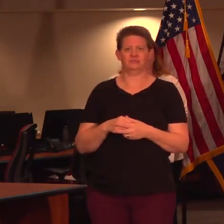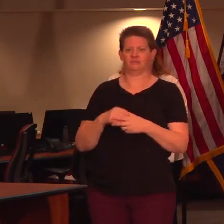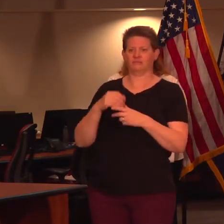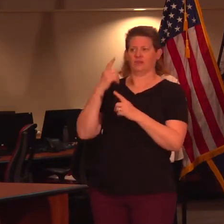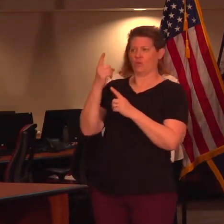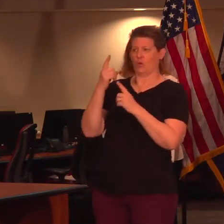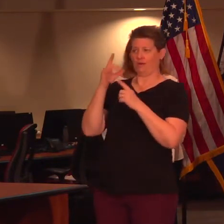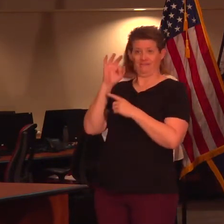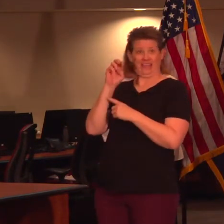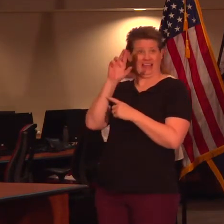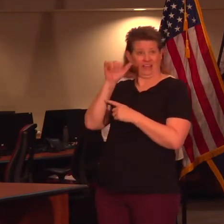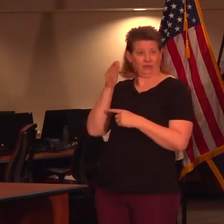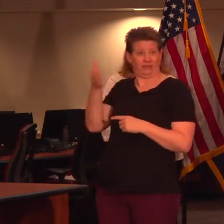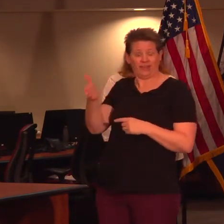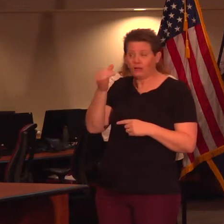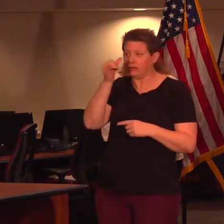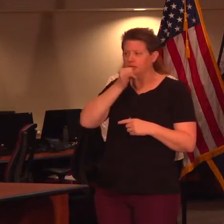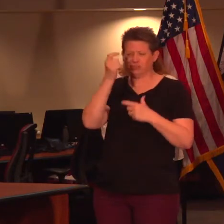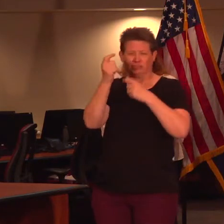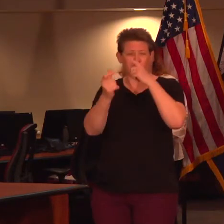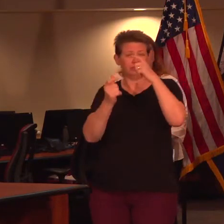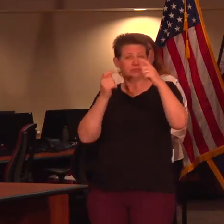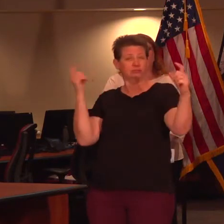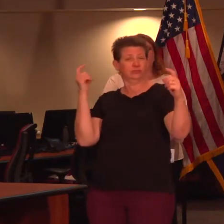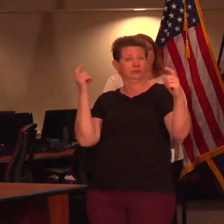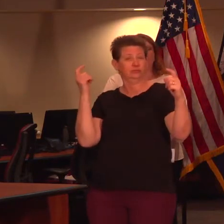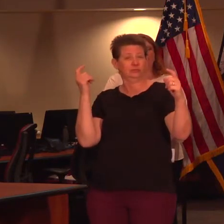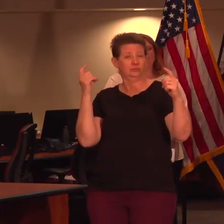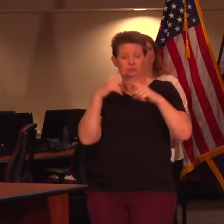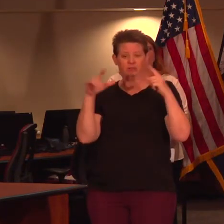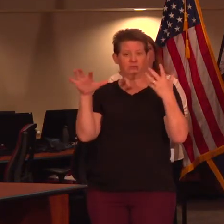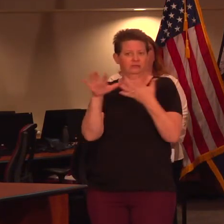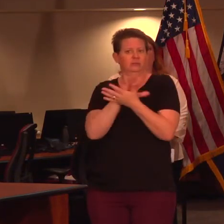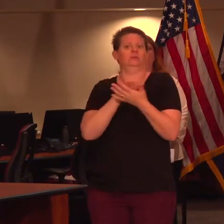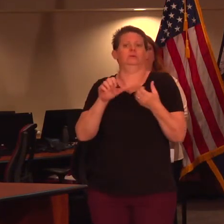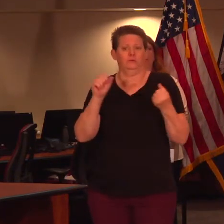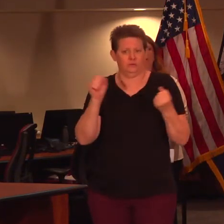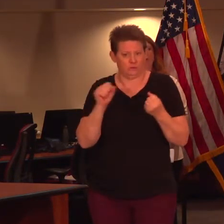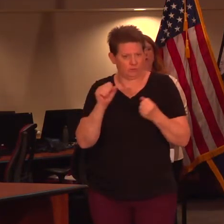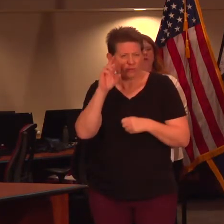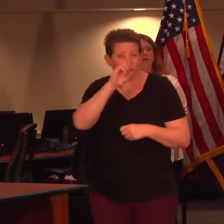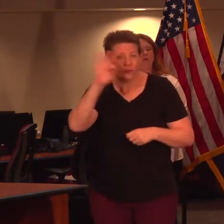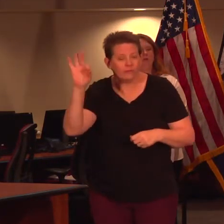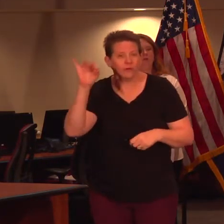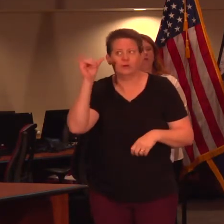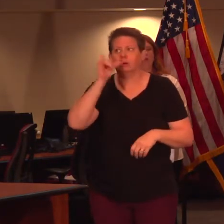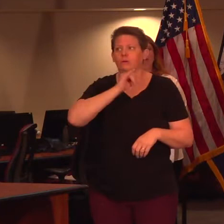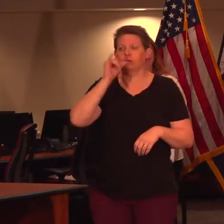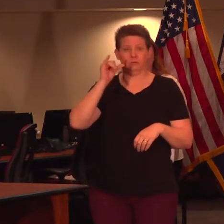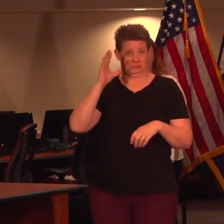Warner factory up there, which is huge, was just all over Seneca. It was quite a sight. I don't know if I've ever seen anything